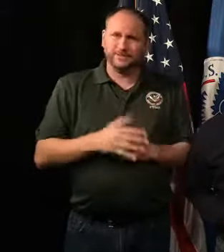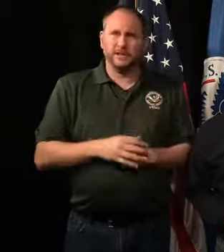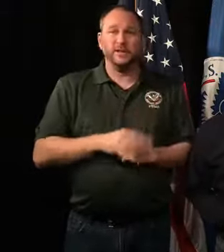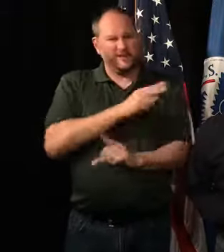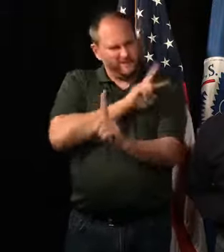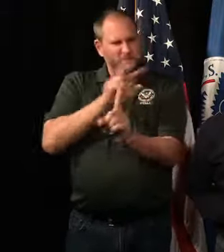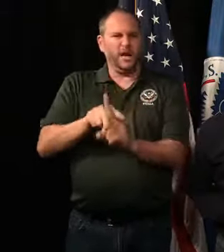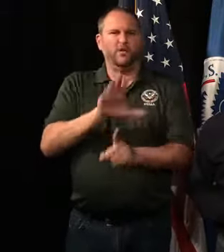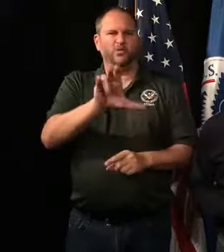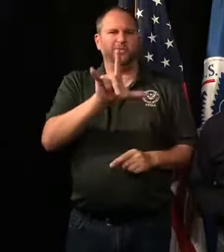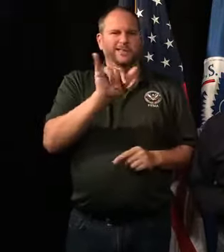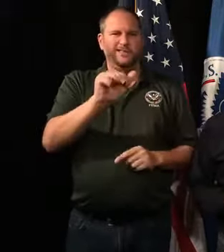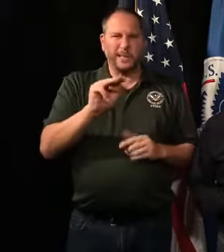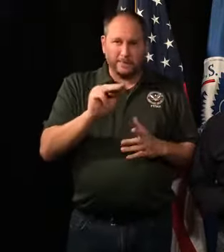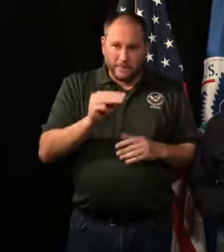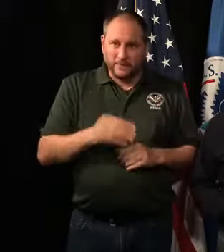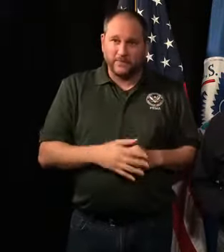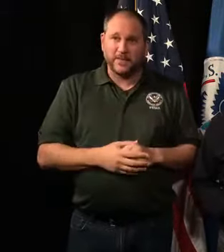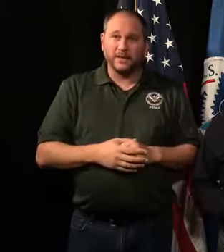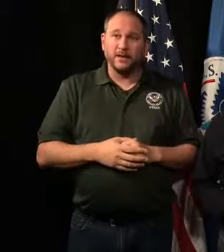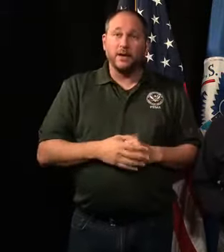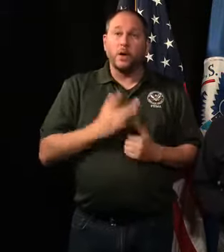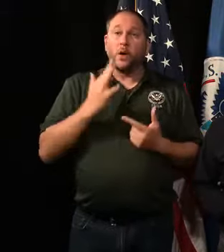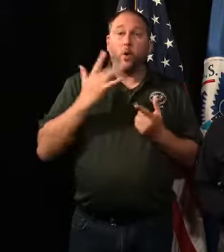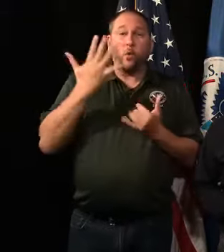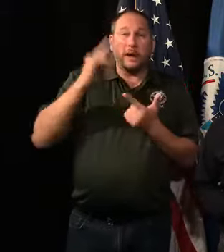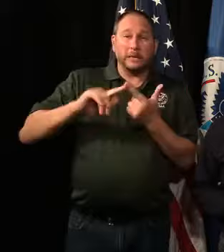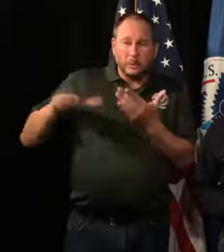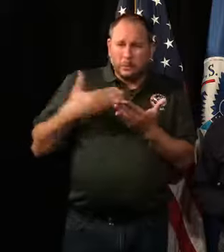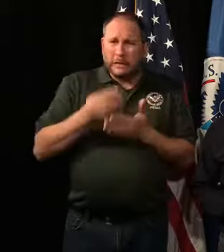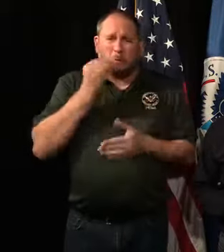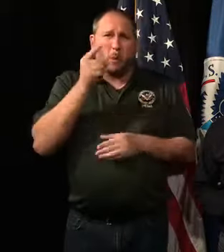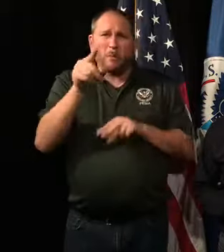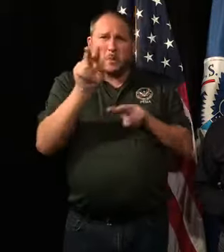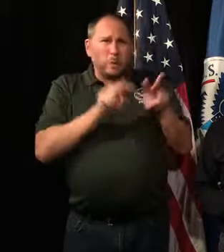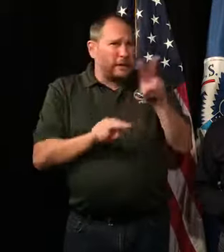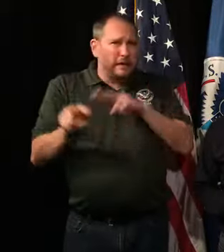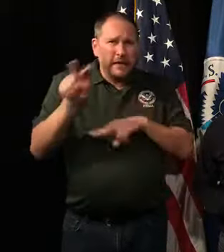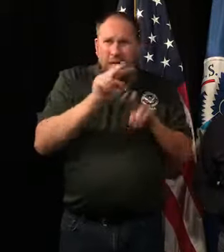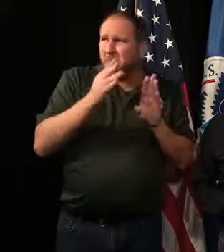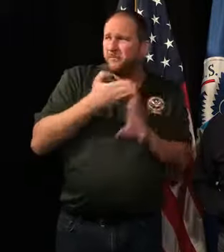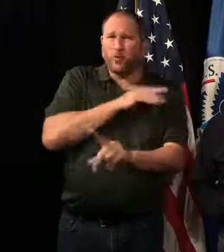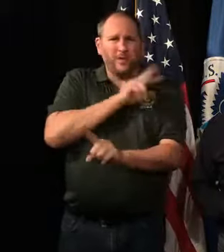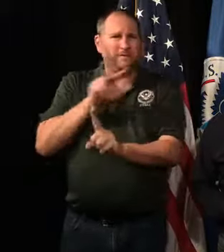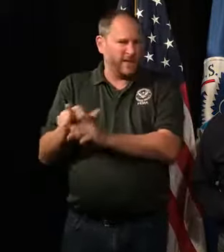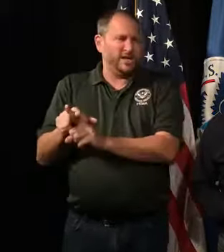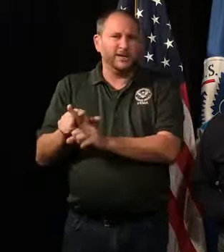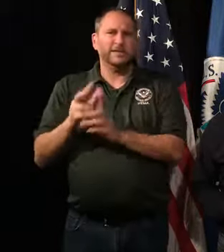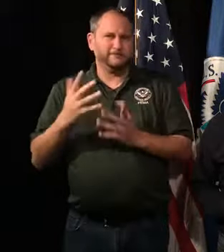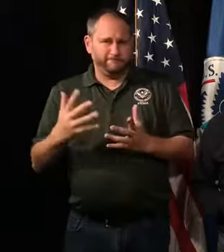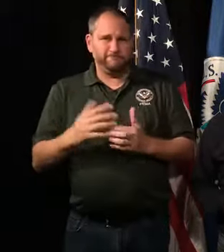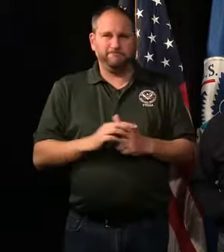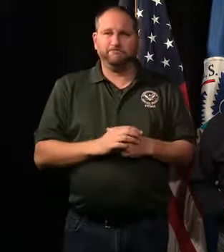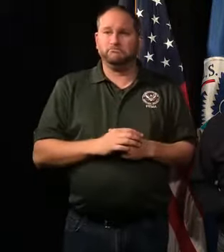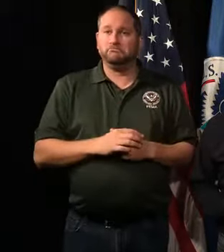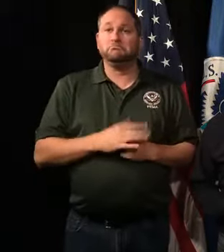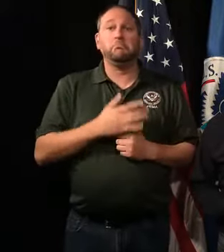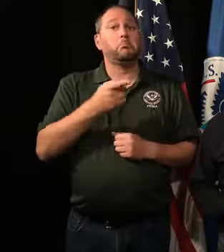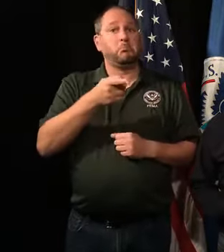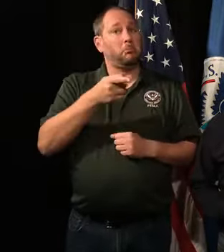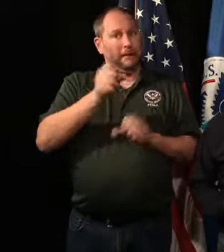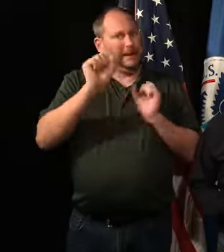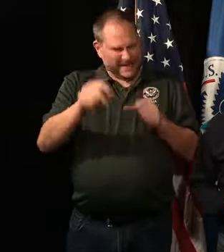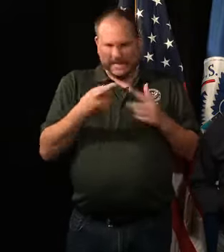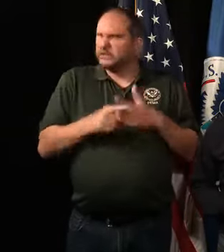want to wait until you get home and you can see your property to file your claim. No, you could start that process even